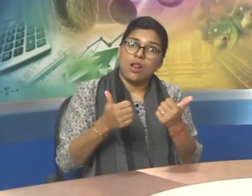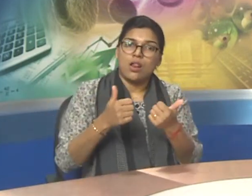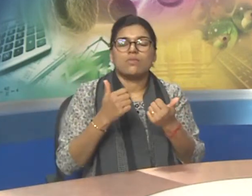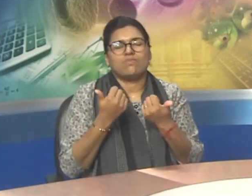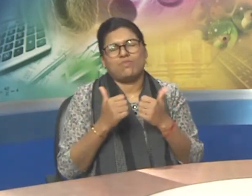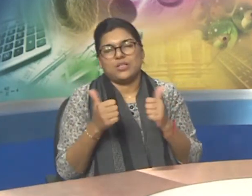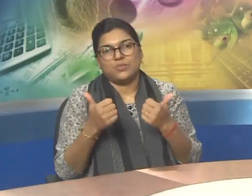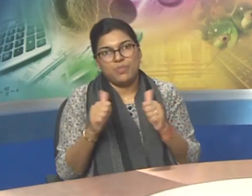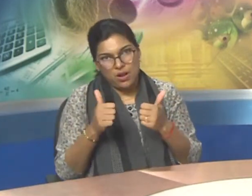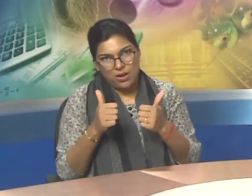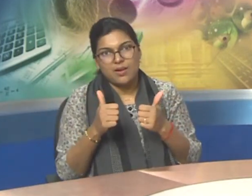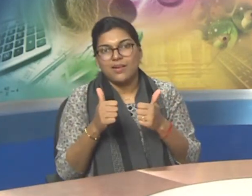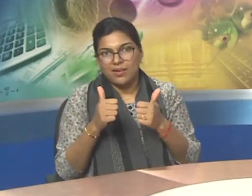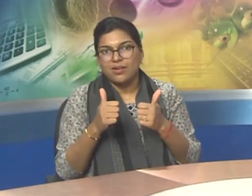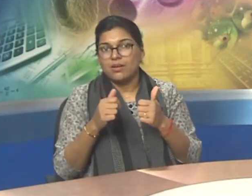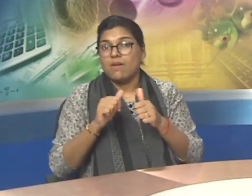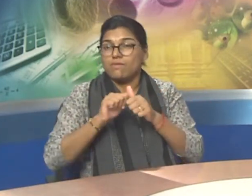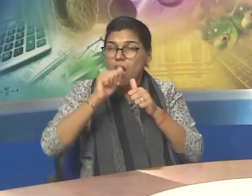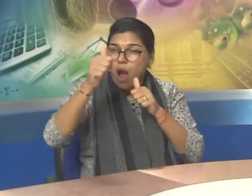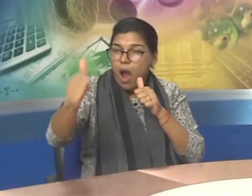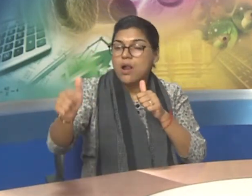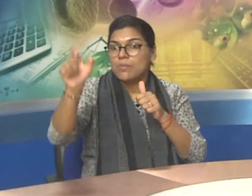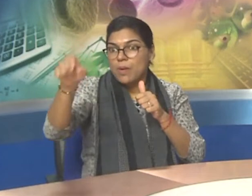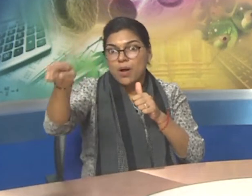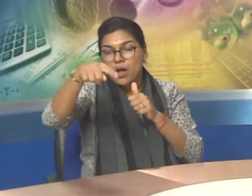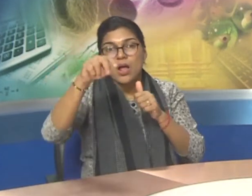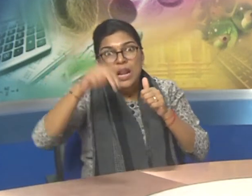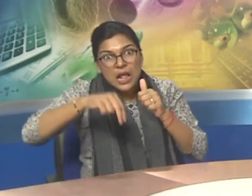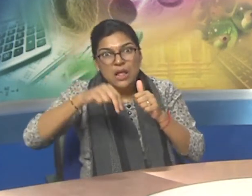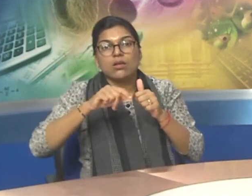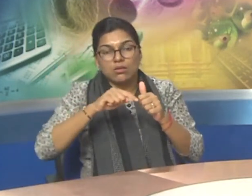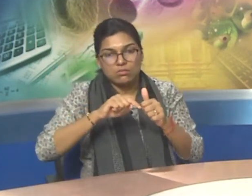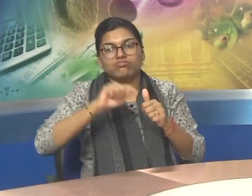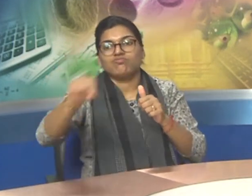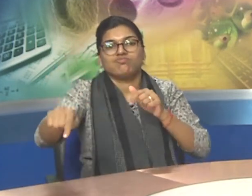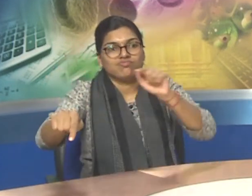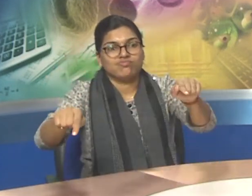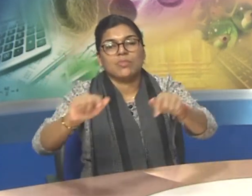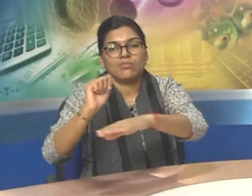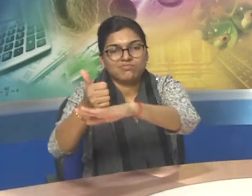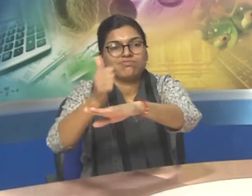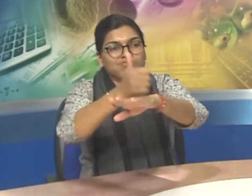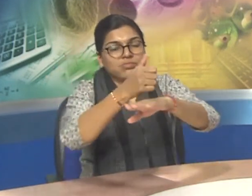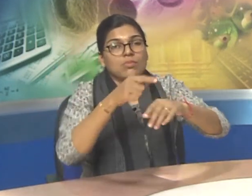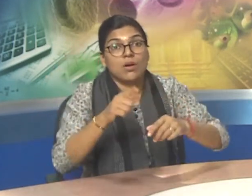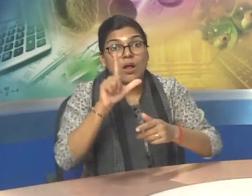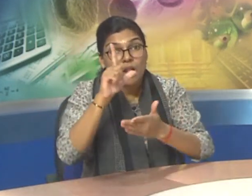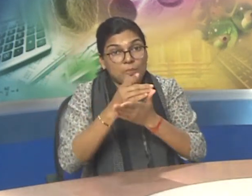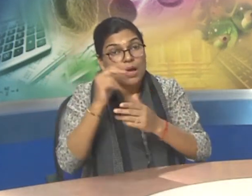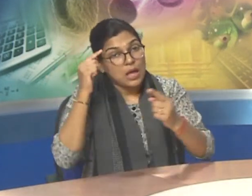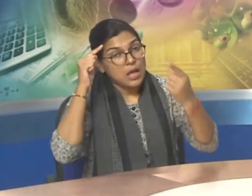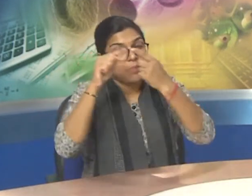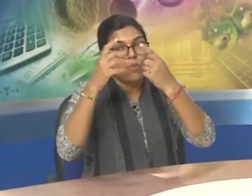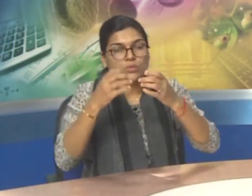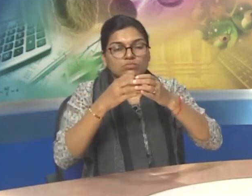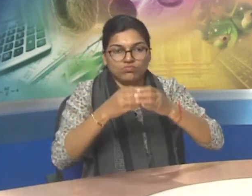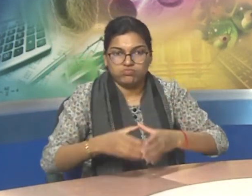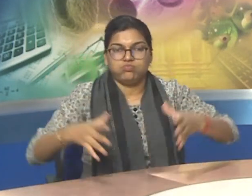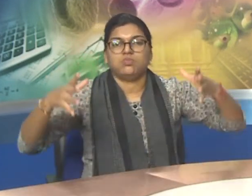and it's a growing organism. That is why it is spreading from one place to the other. So that is why library has a